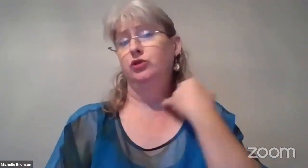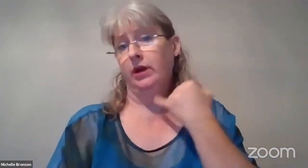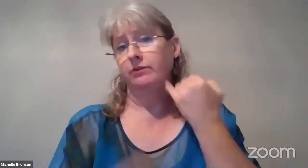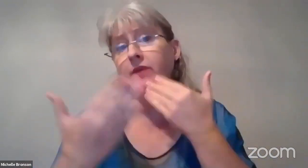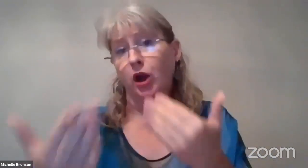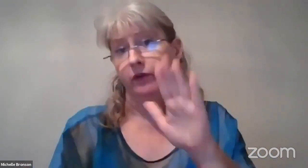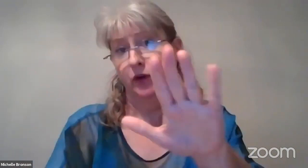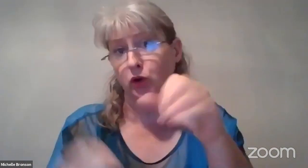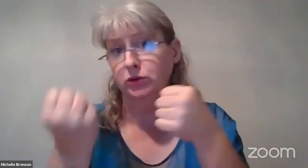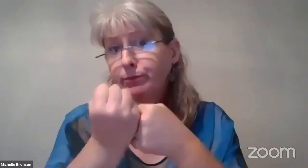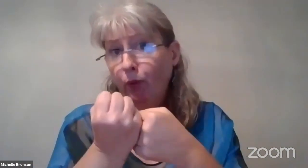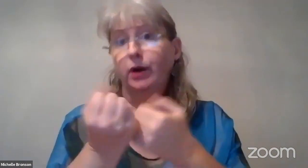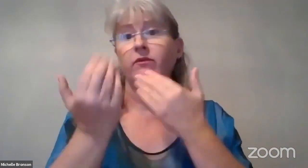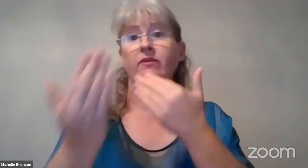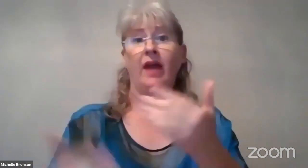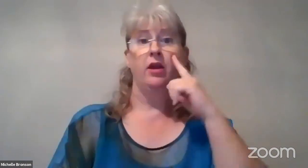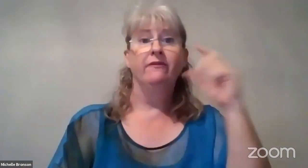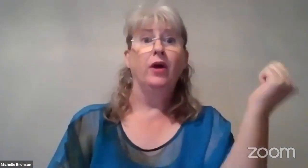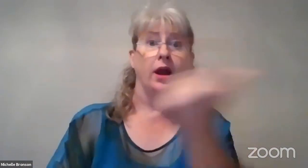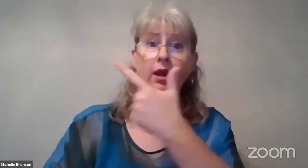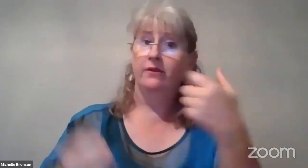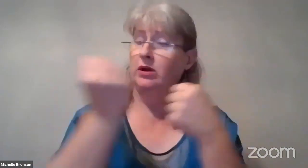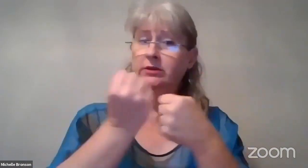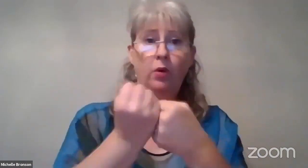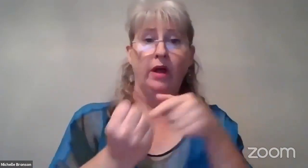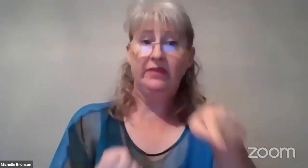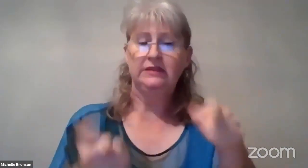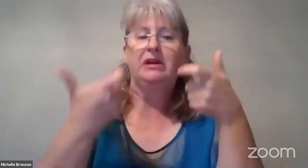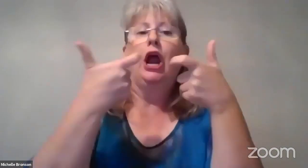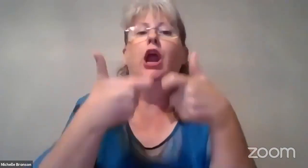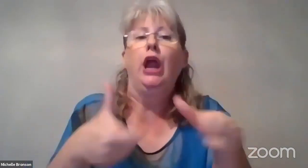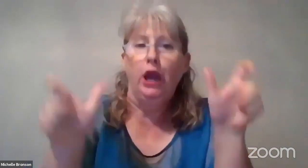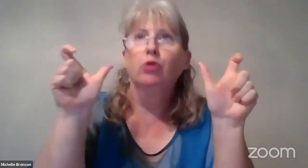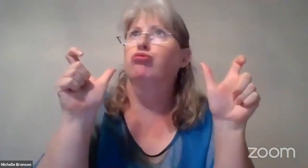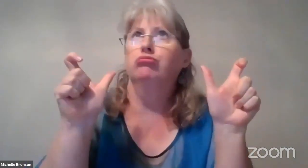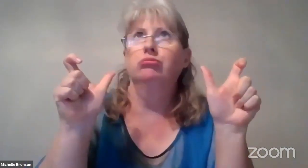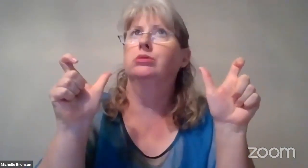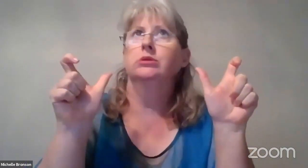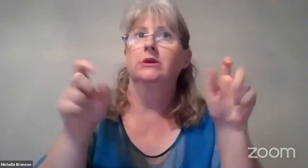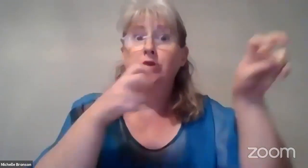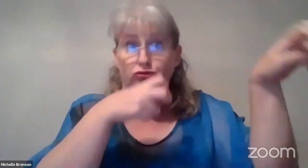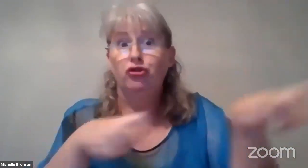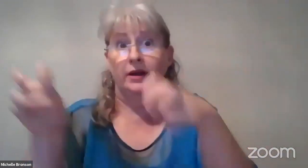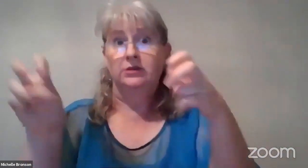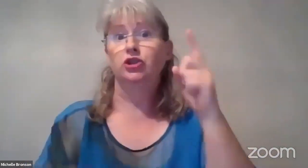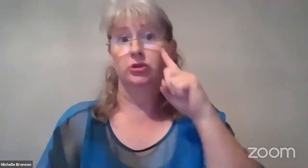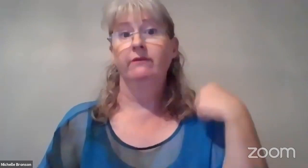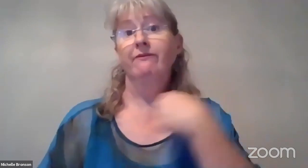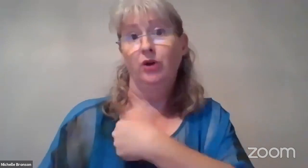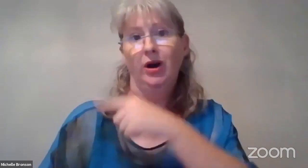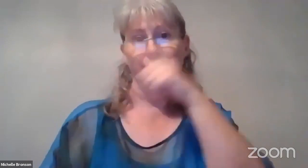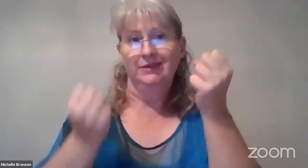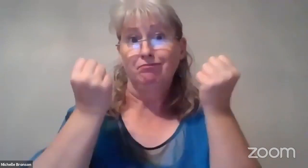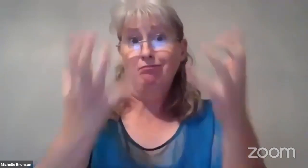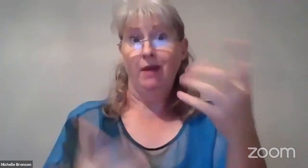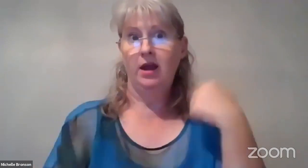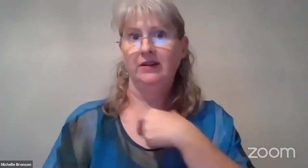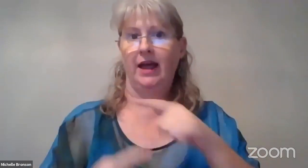want to say this is not an easy time, and we are so grateful for all of your support. This has been a